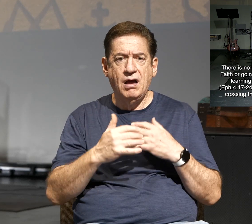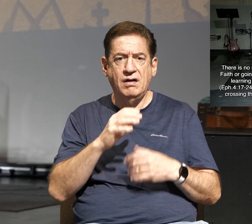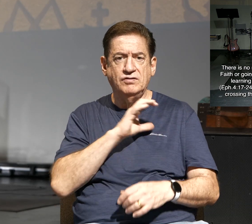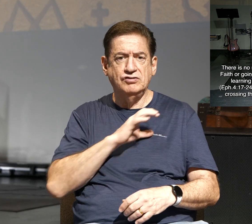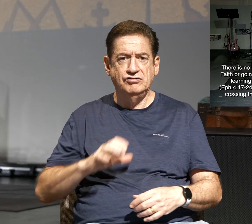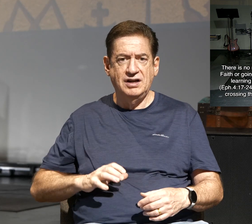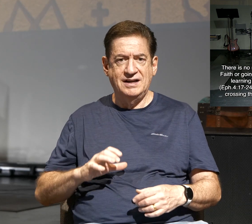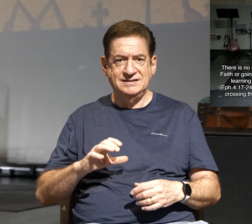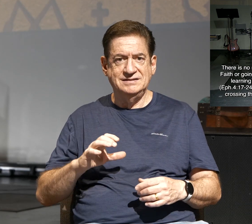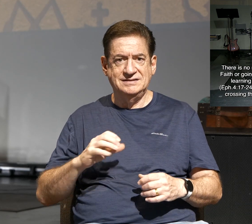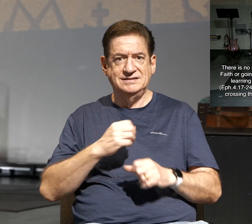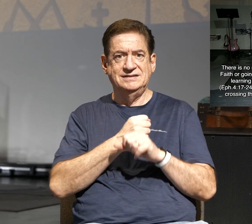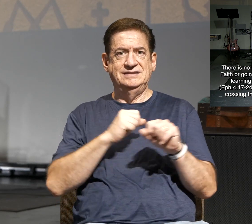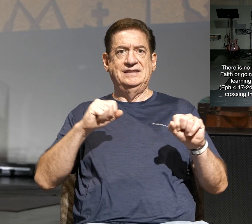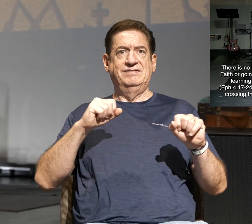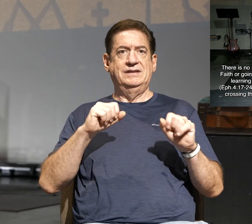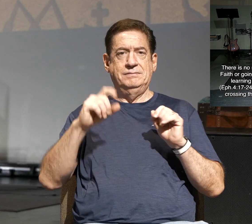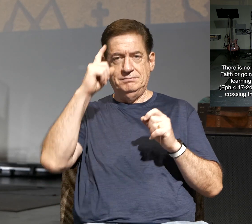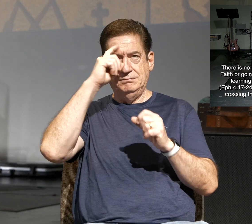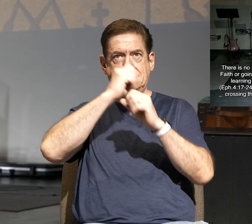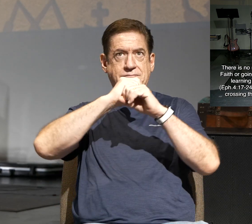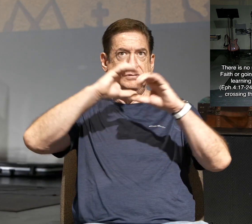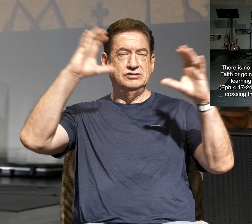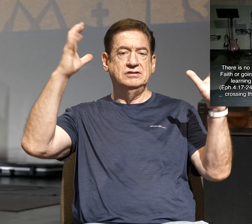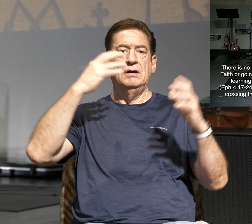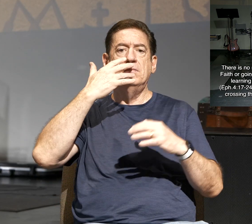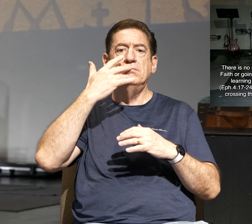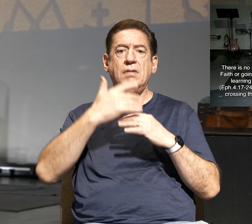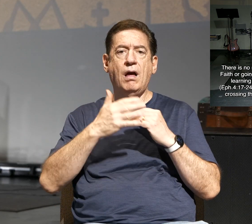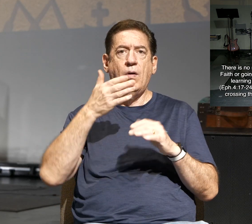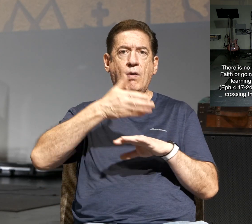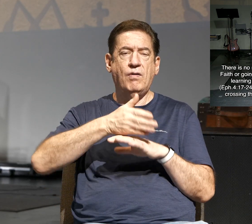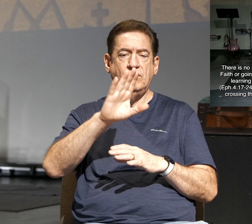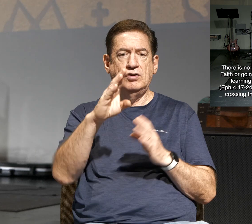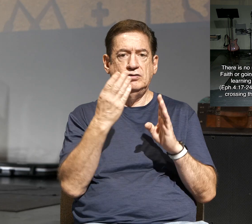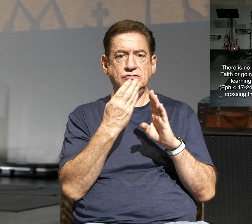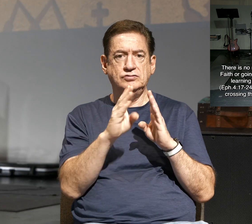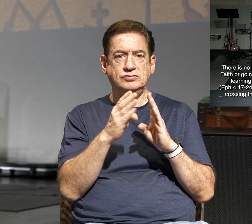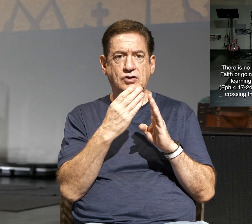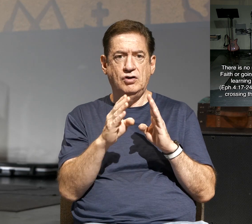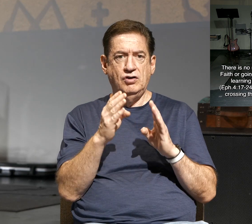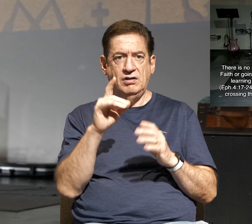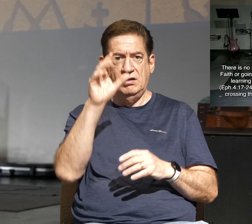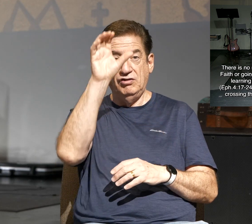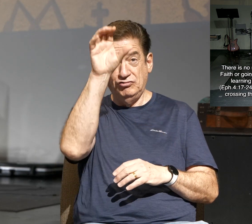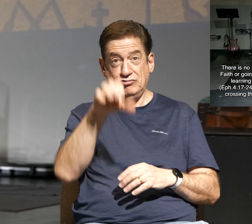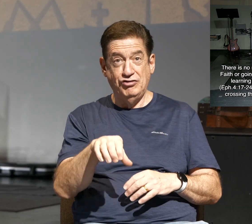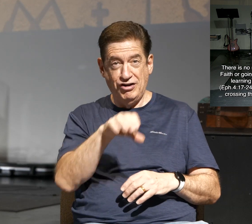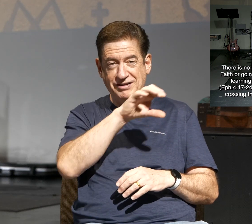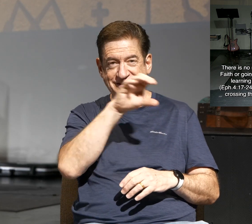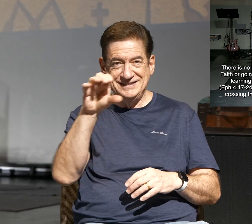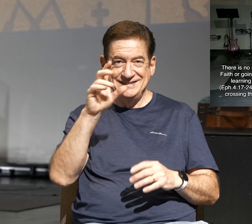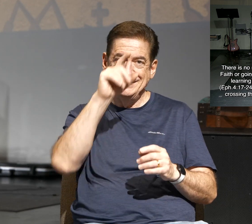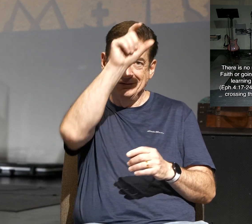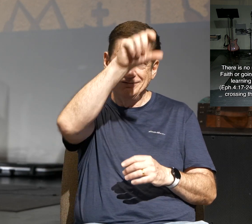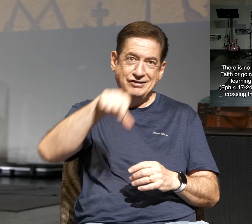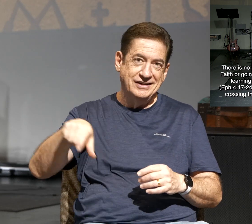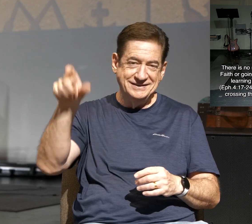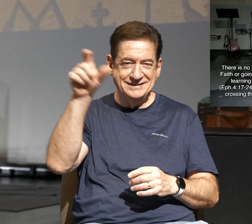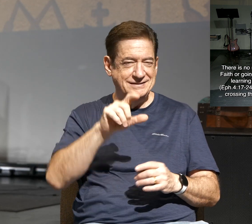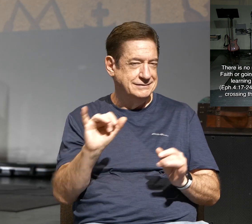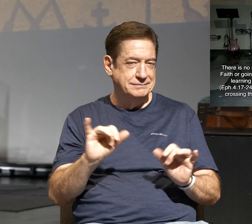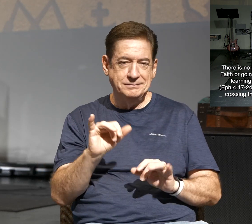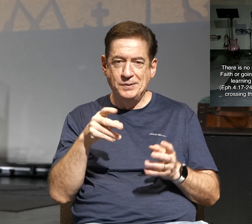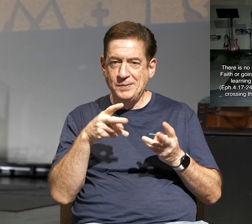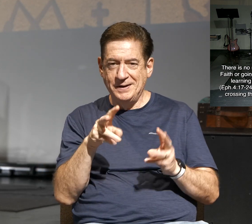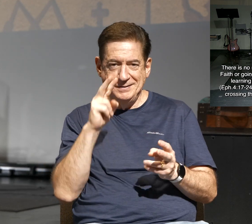salvation through Jesus Christ. The blood over the doorpost, kind of made in the way of a cross, really, if you looked at it. So that's